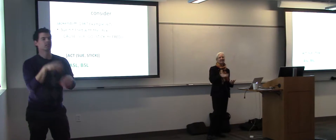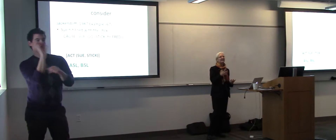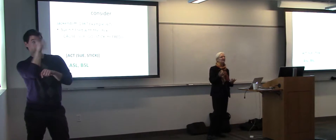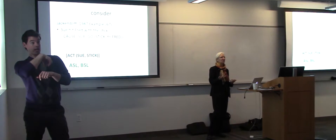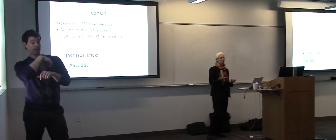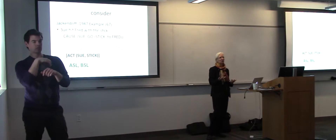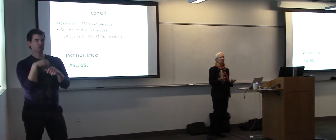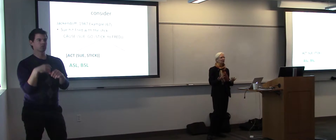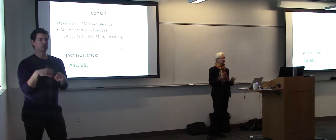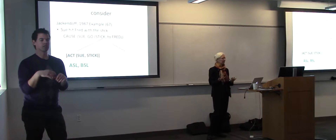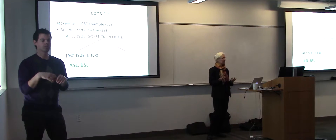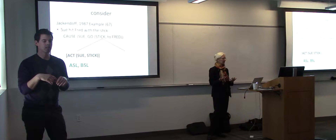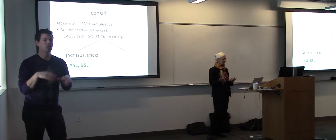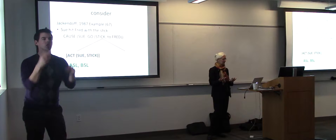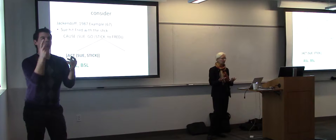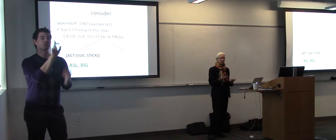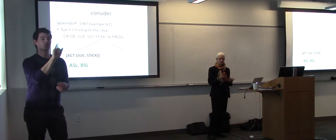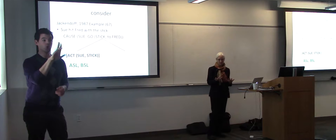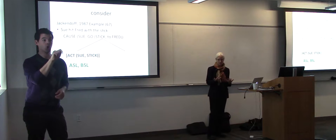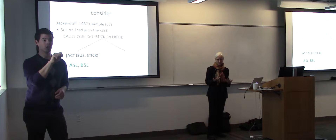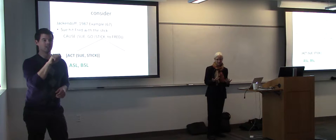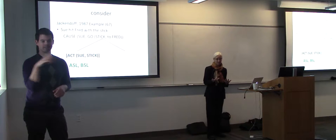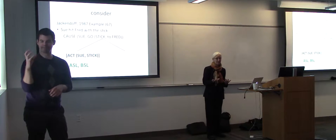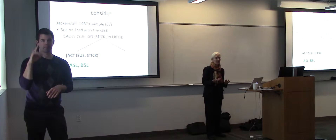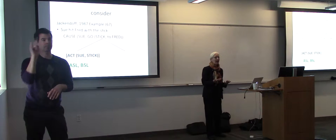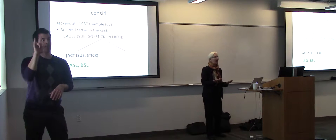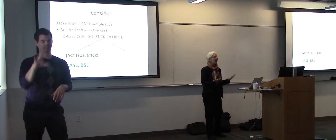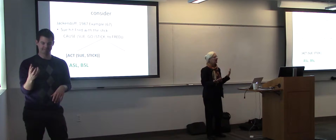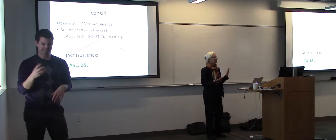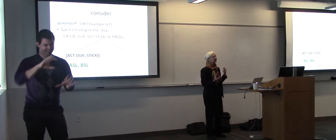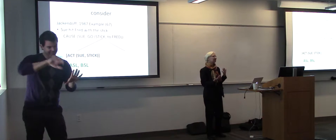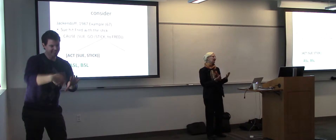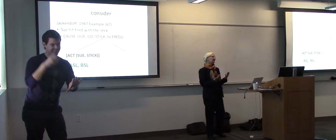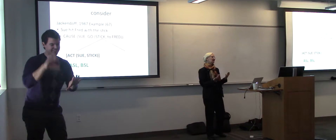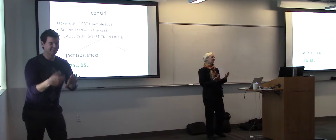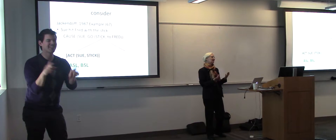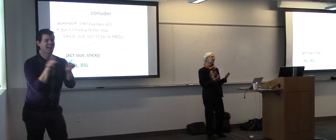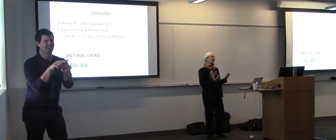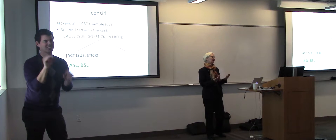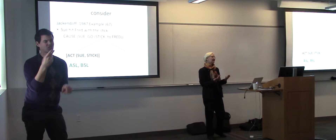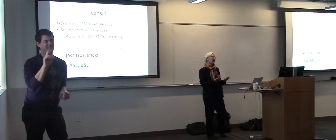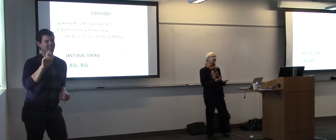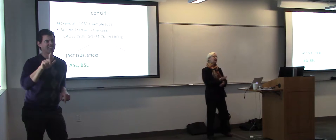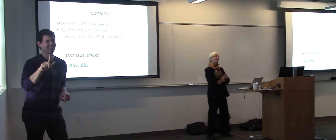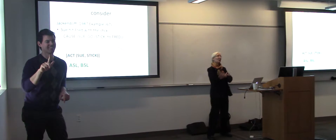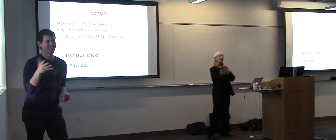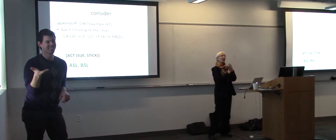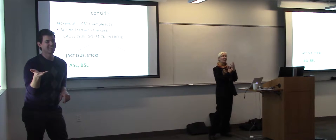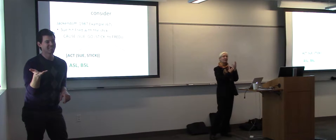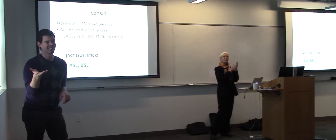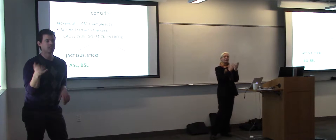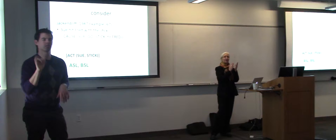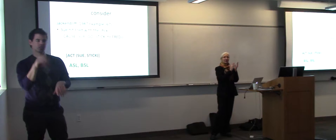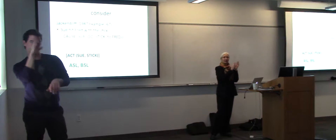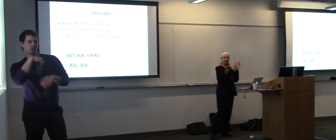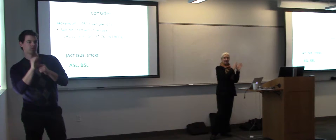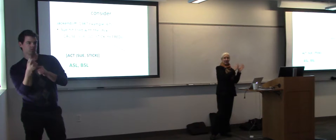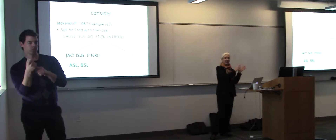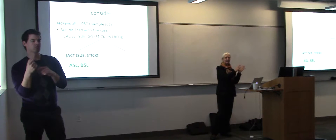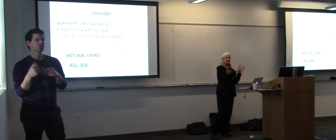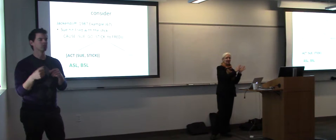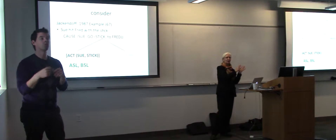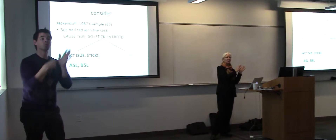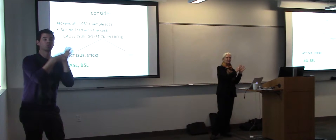someone digging in dirt with an airplane, with a toy airplane. And you'll see that in